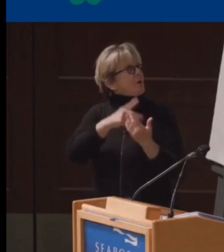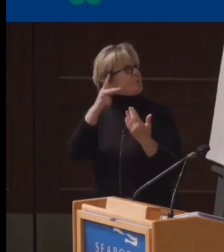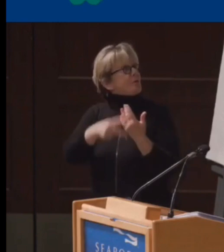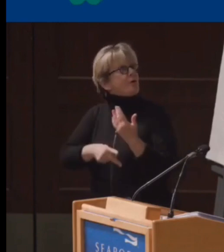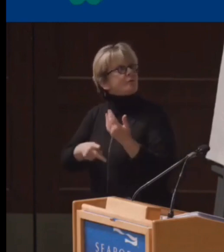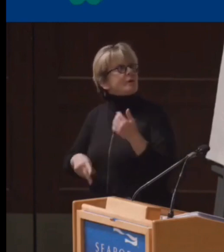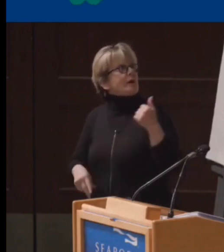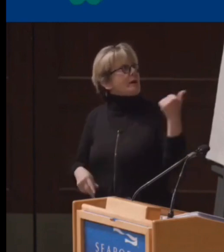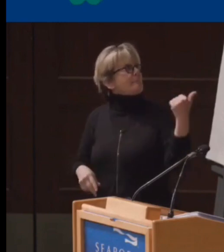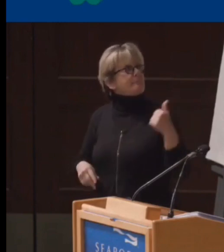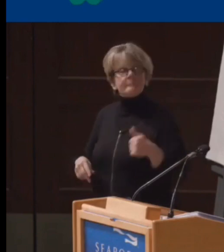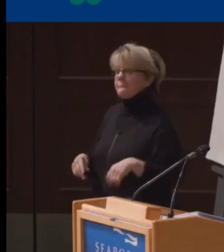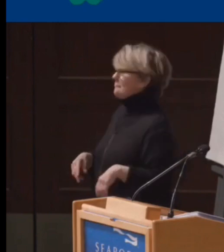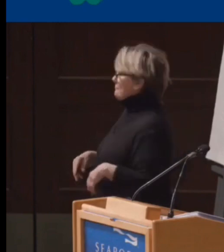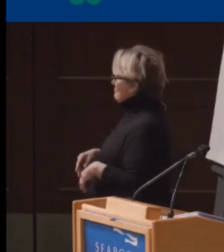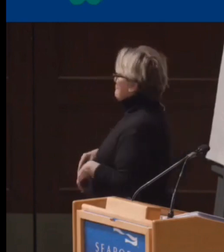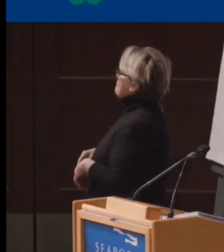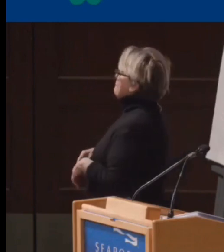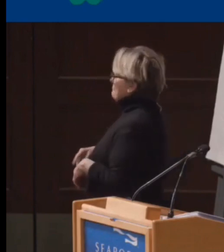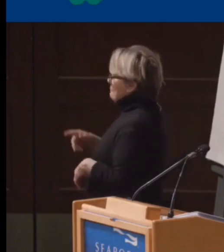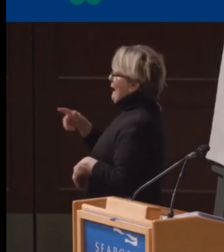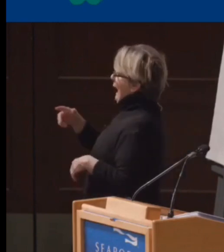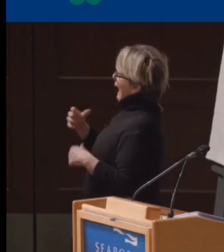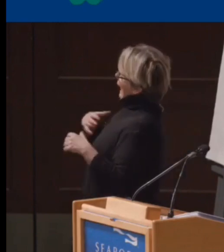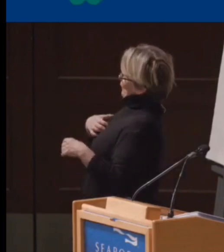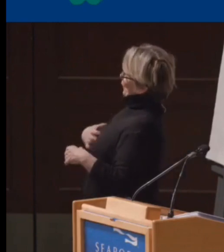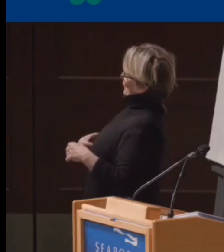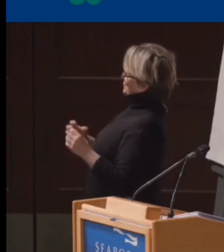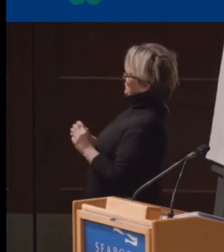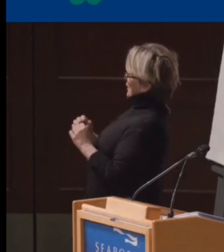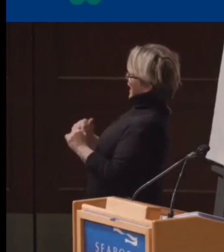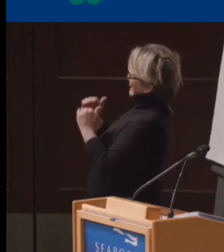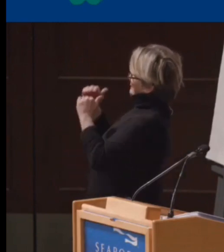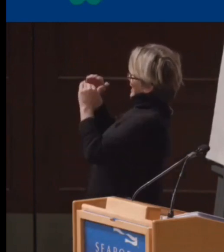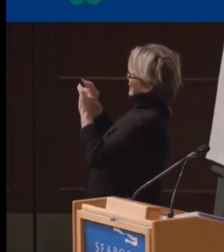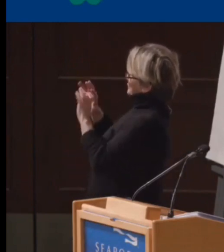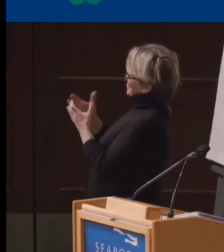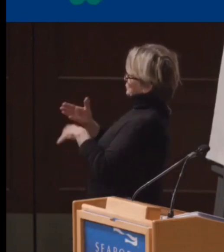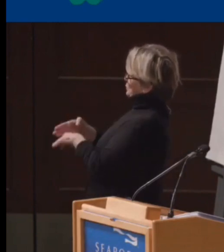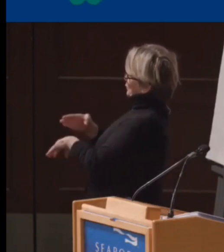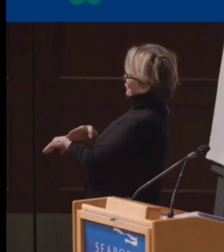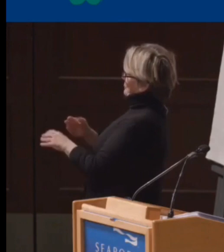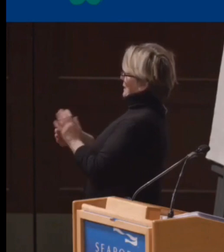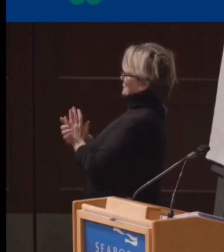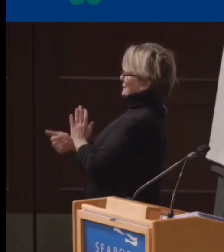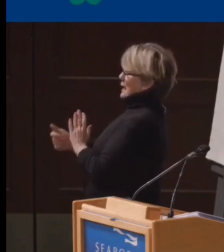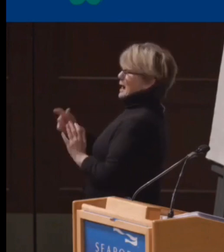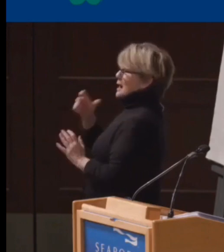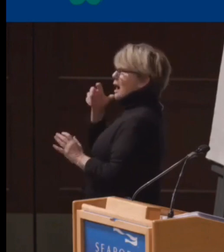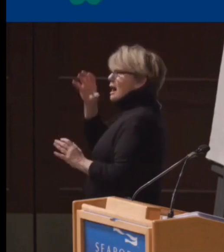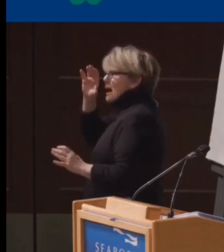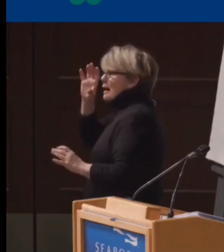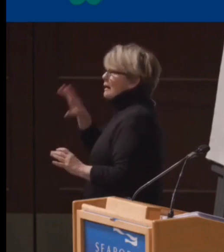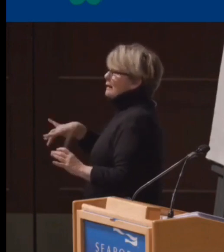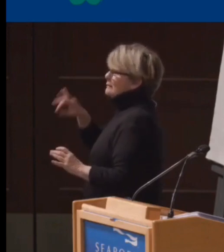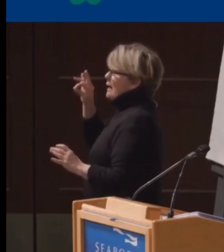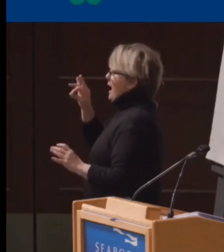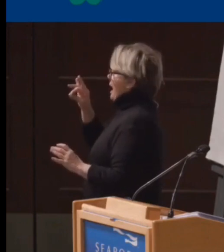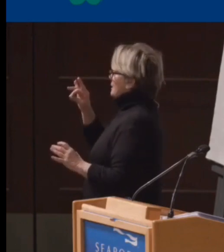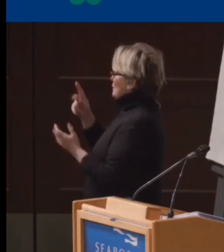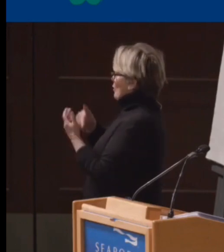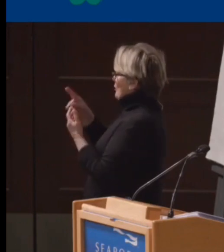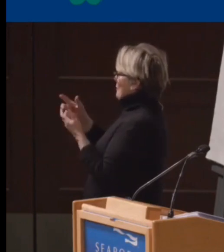program, and I wish that I could play in more advanced groups to improve my skills, but I have not yet found a program that matches my